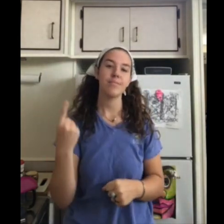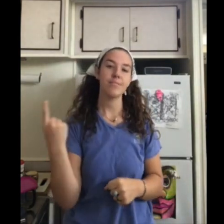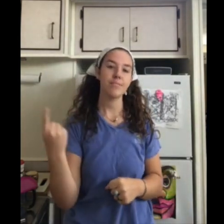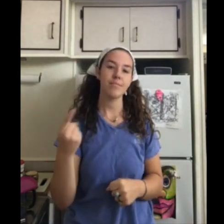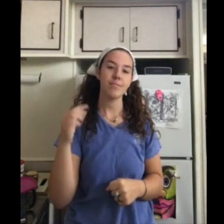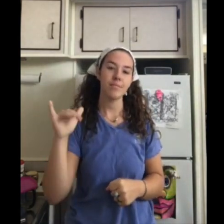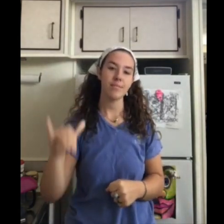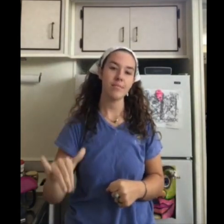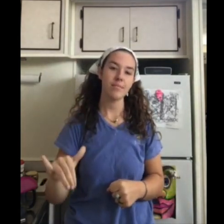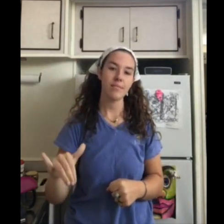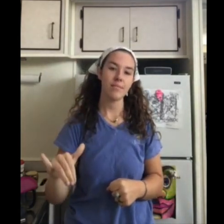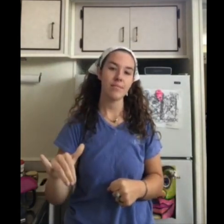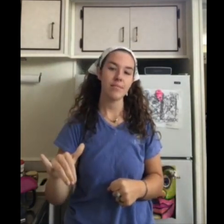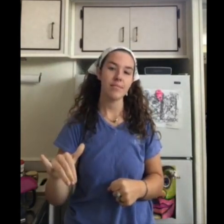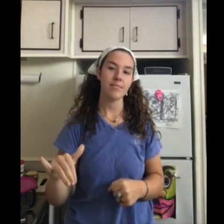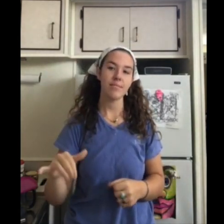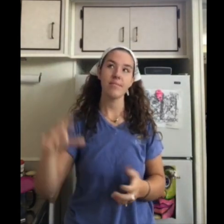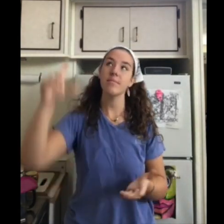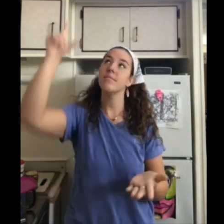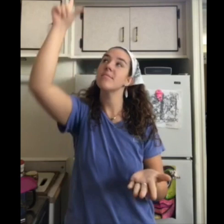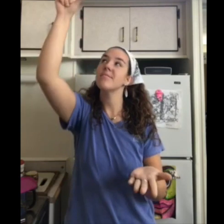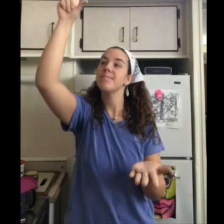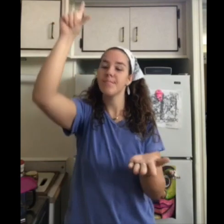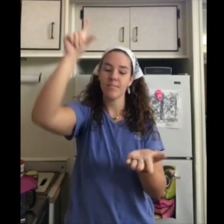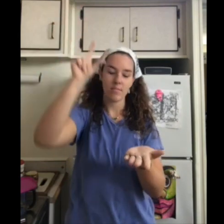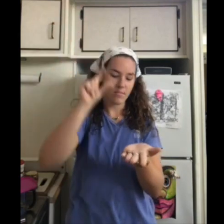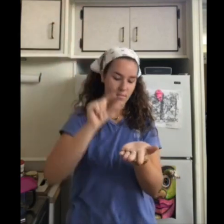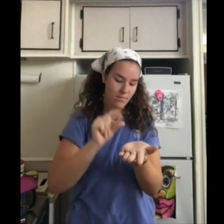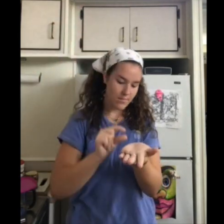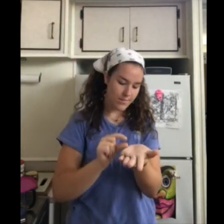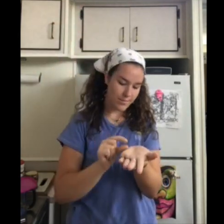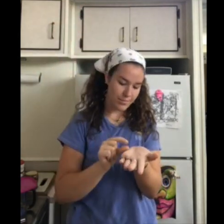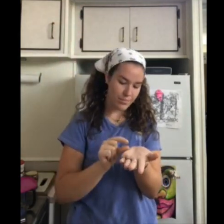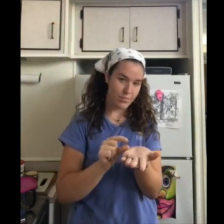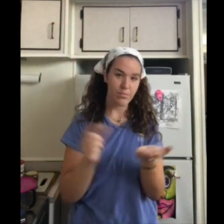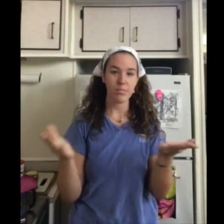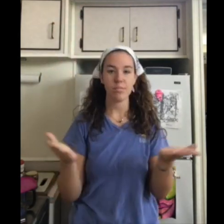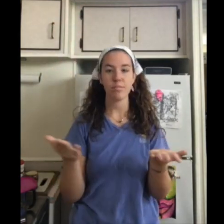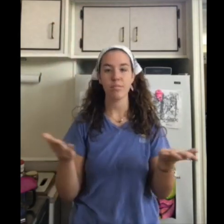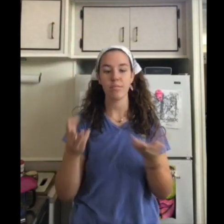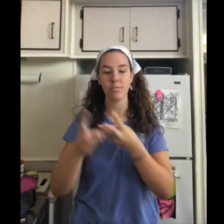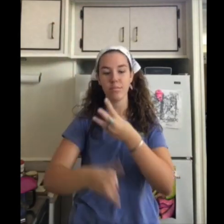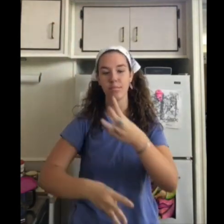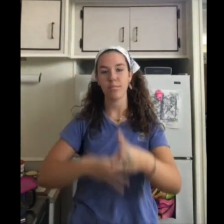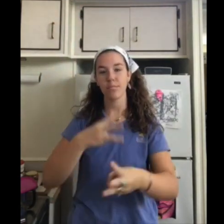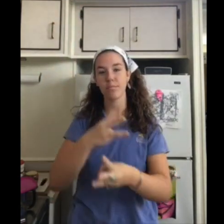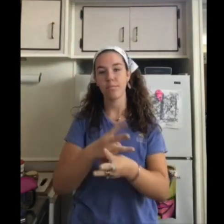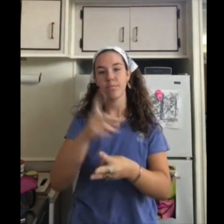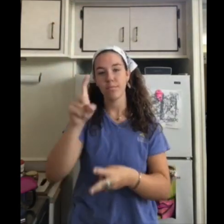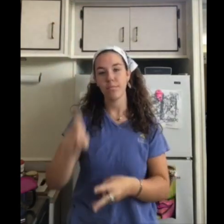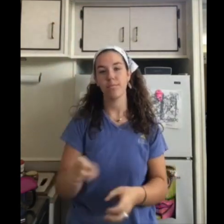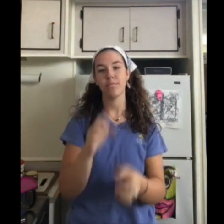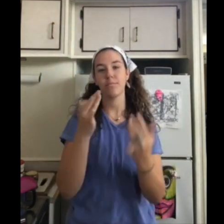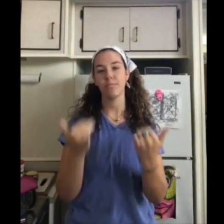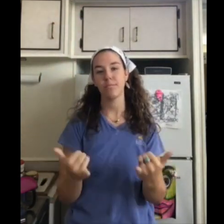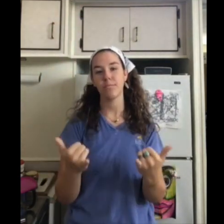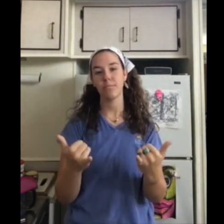thing that there's just too little. What the world needs now,